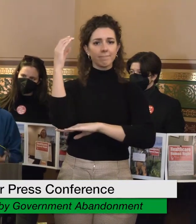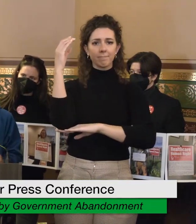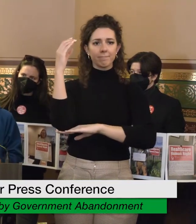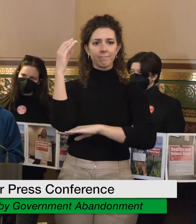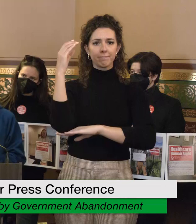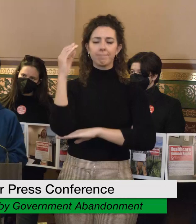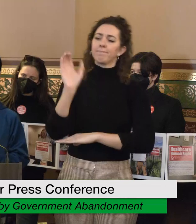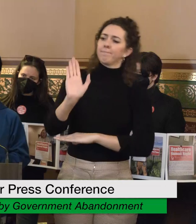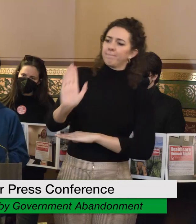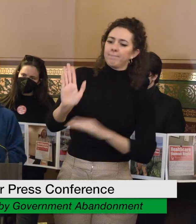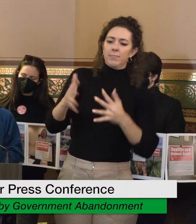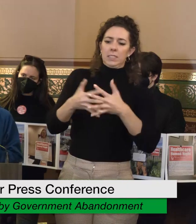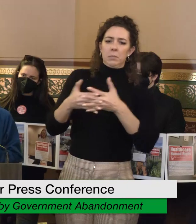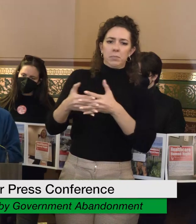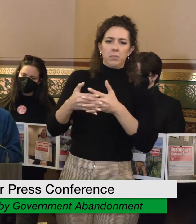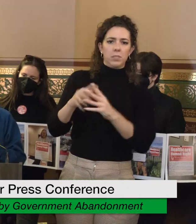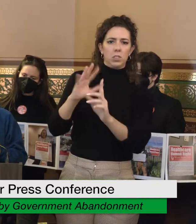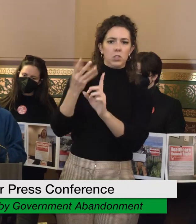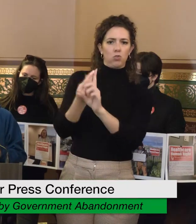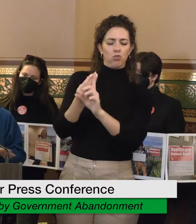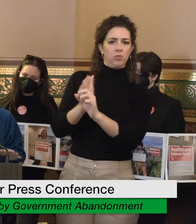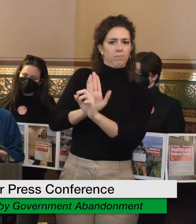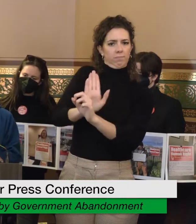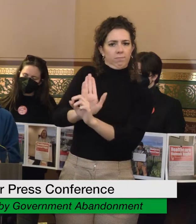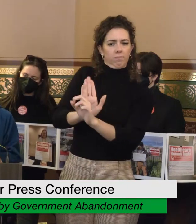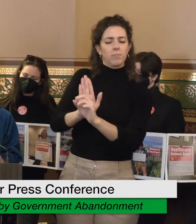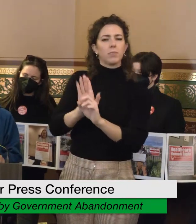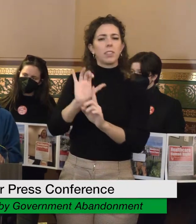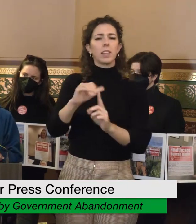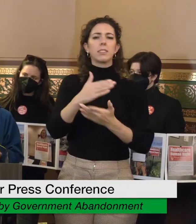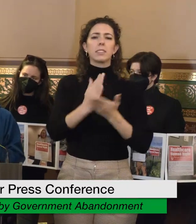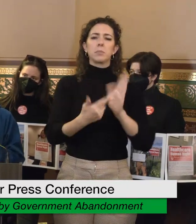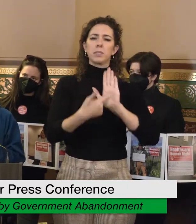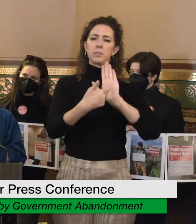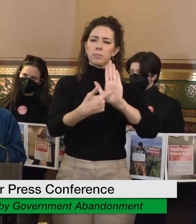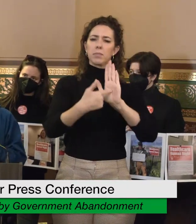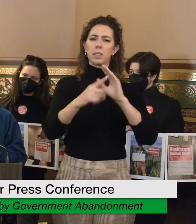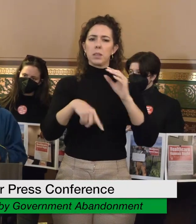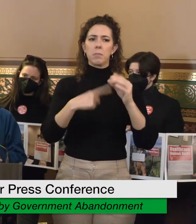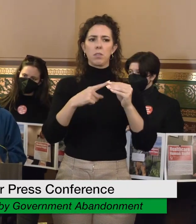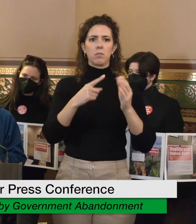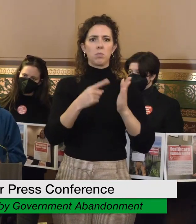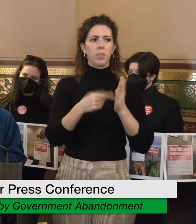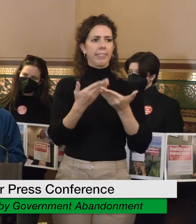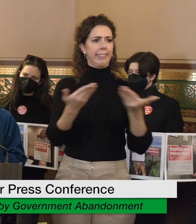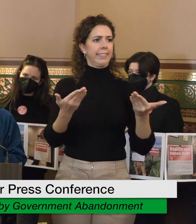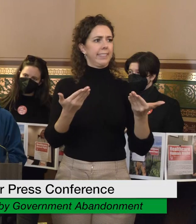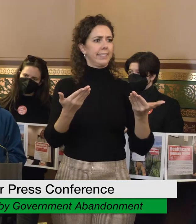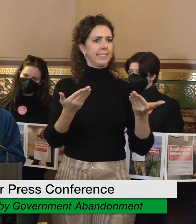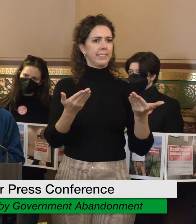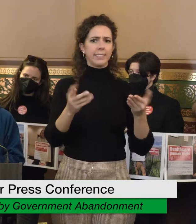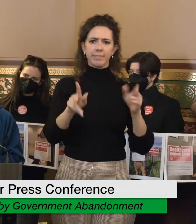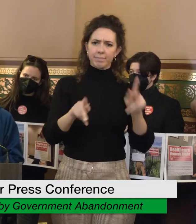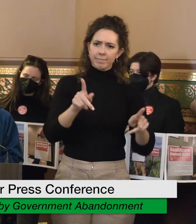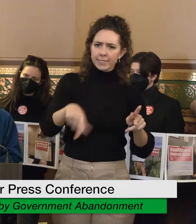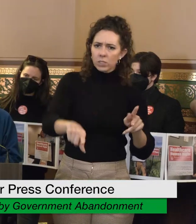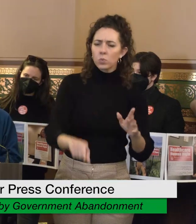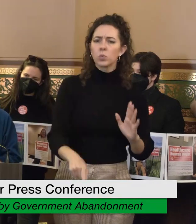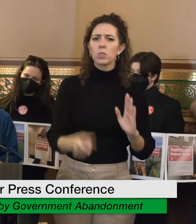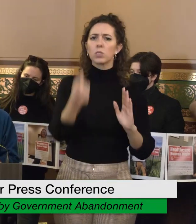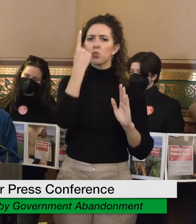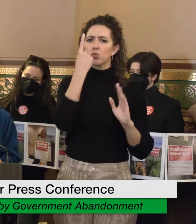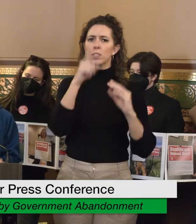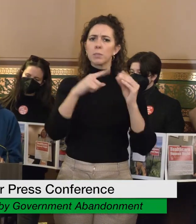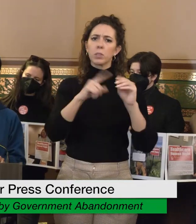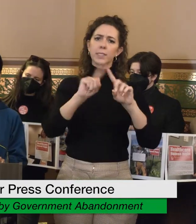culture. And those are some of the examples of what we need to understand like when it comes to the different culture and